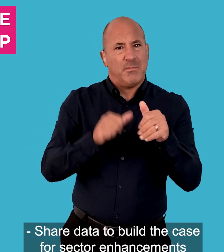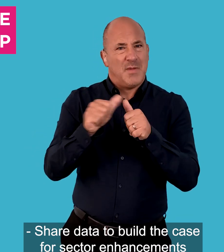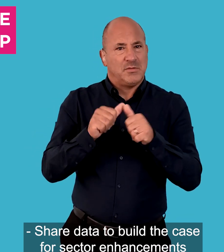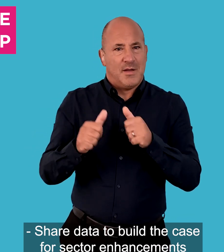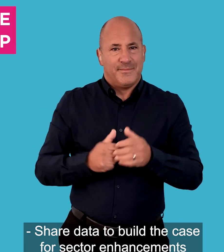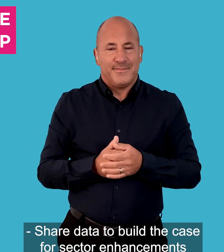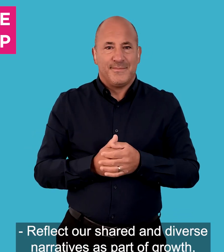enhancements.